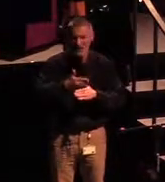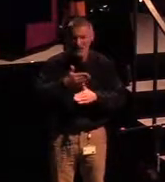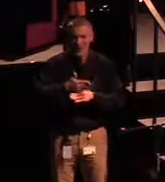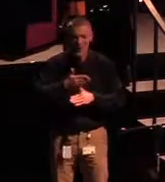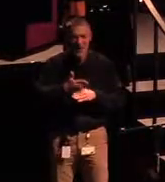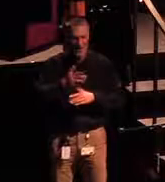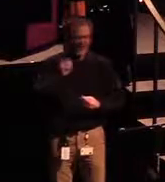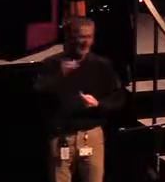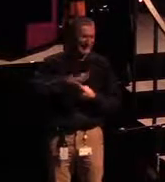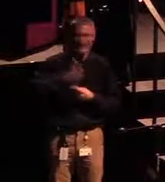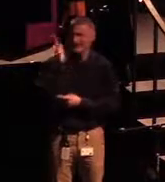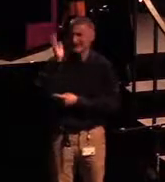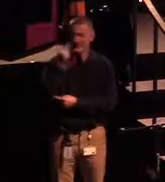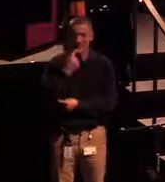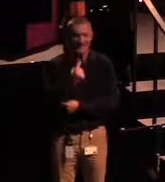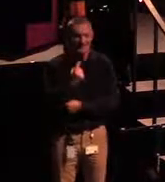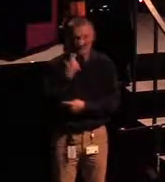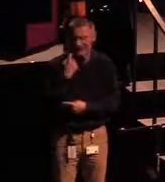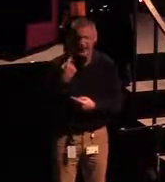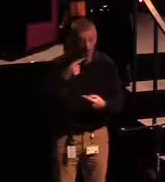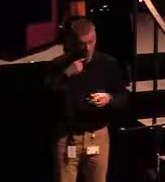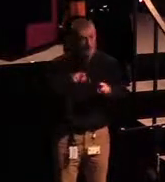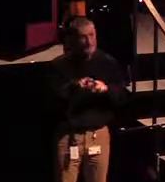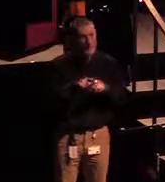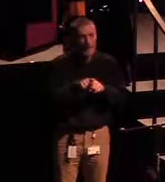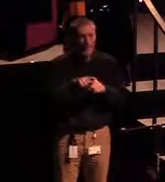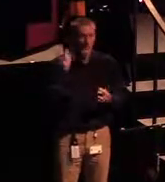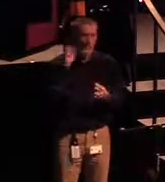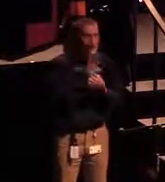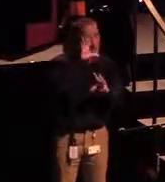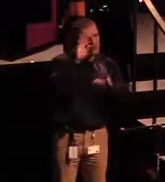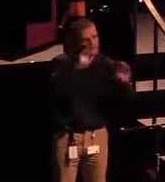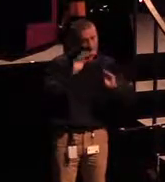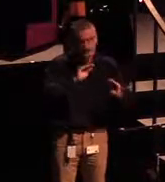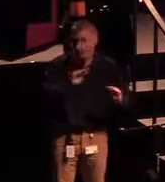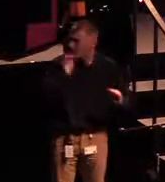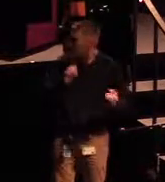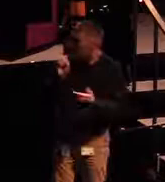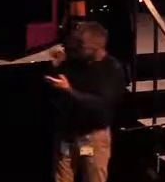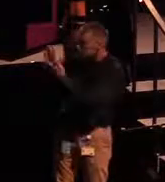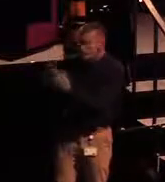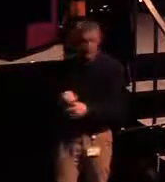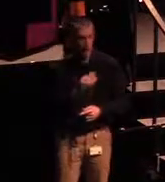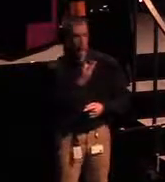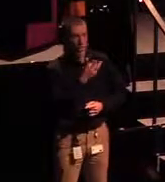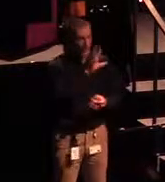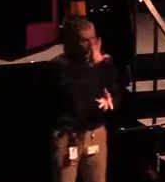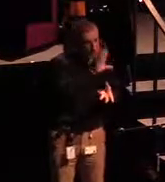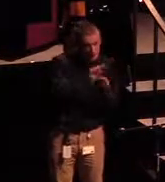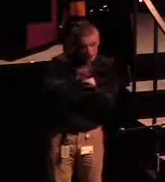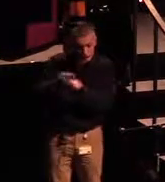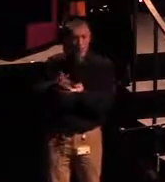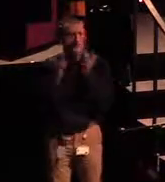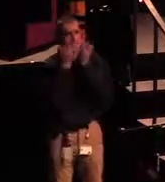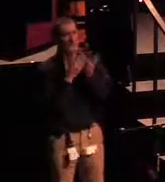Sade's keynote speech yesterday. We'll do that each day, and then we will compile all three and have them on display at